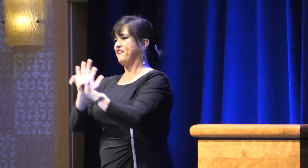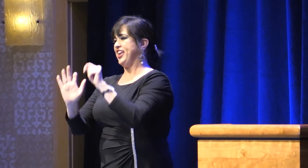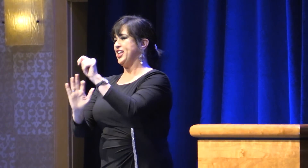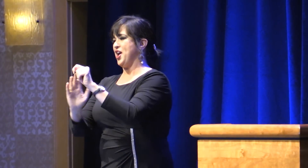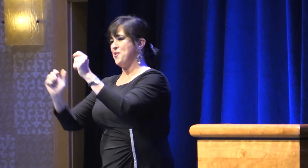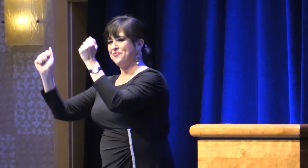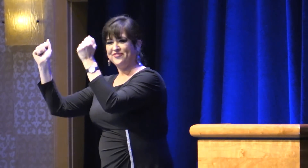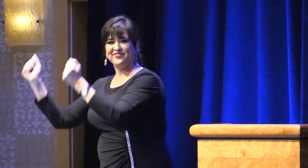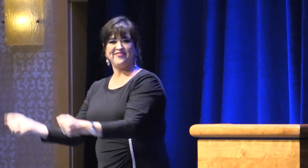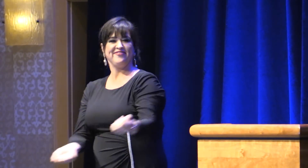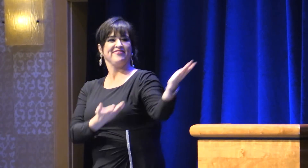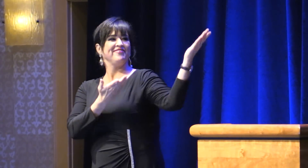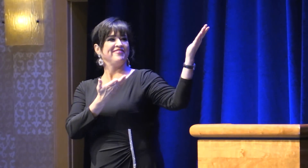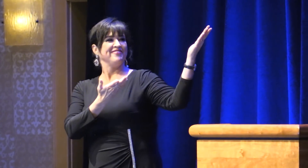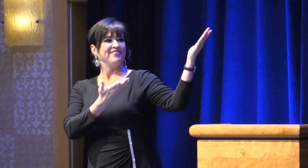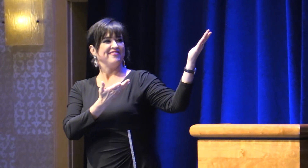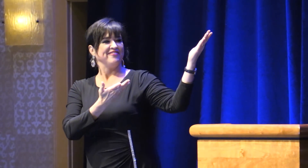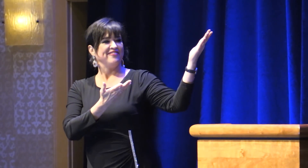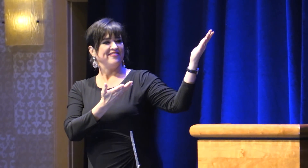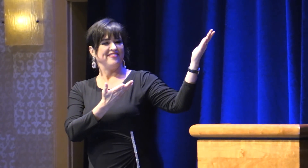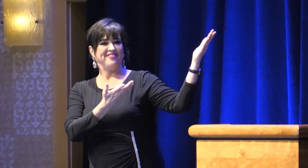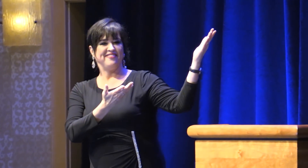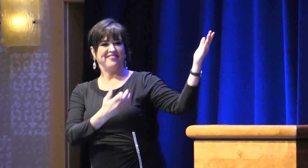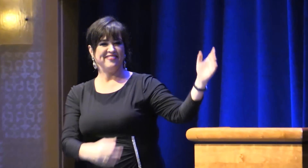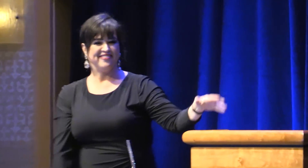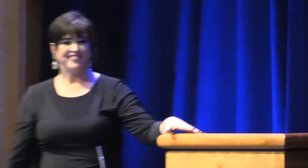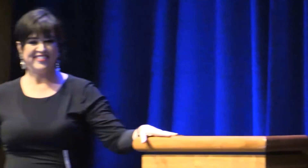a nice personal video to be shown tonight.